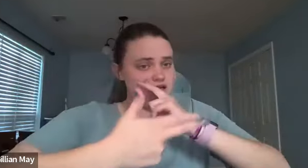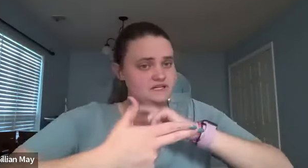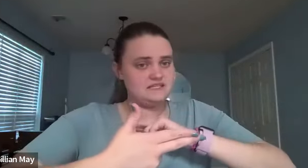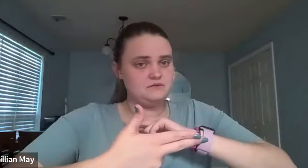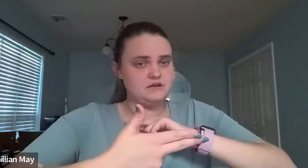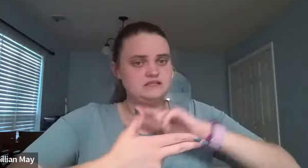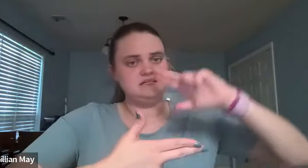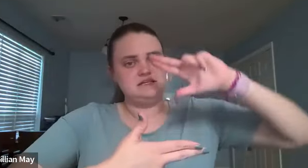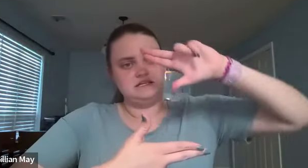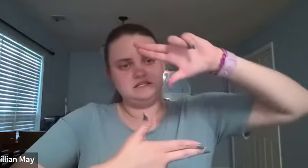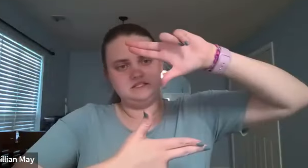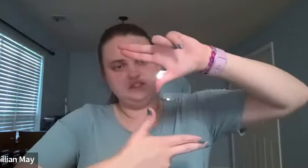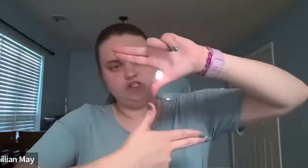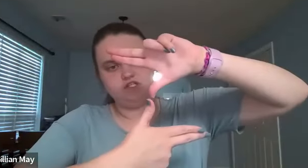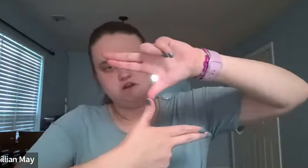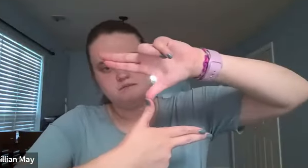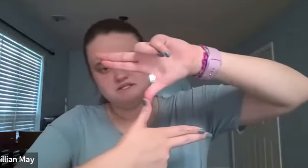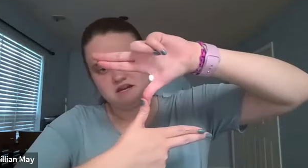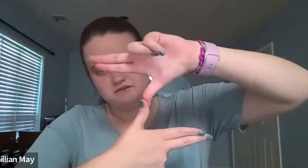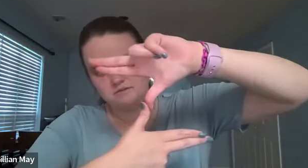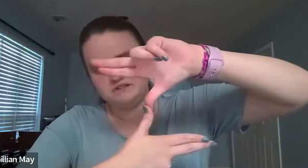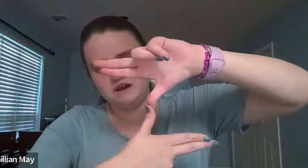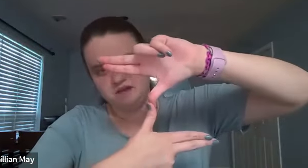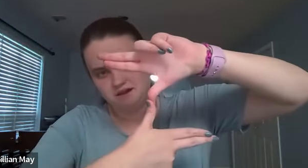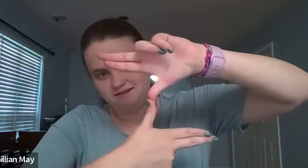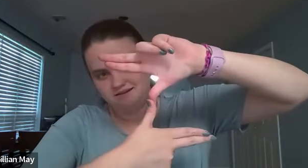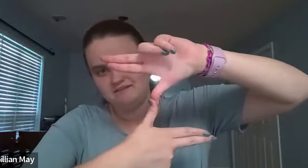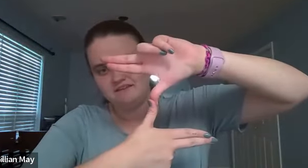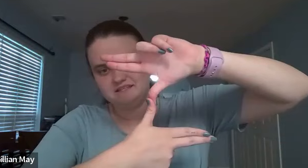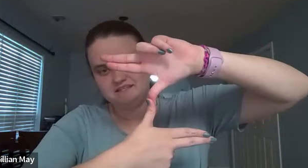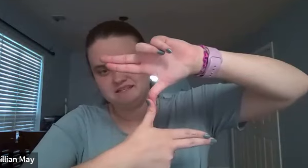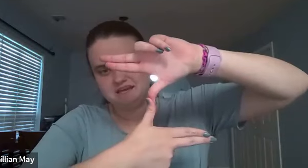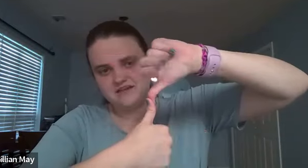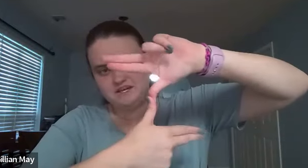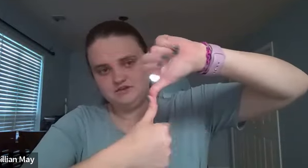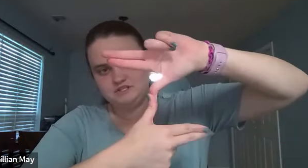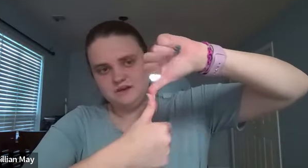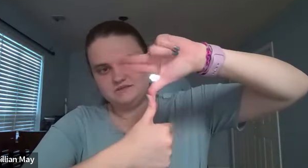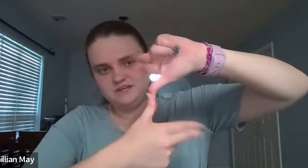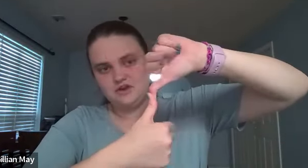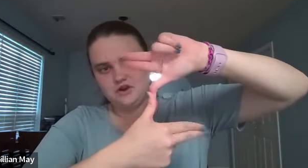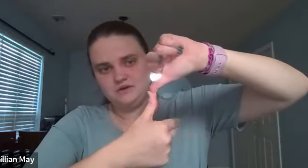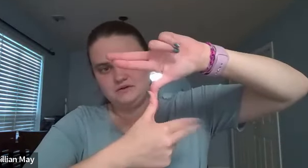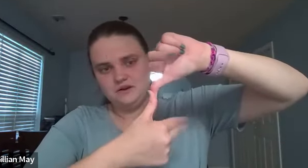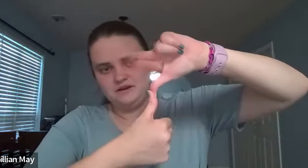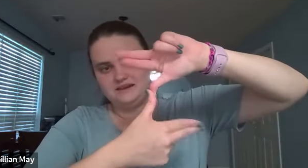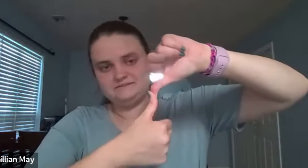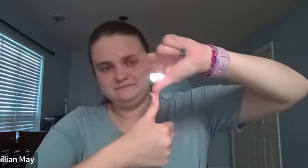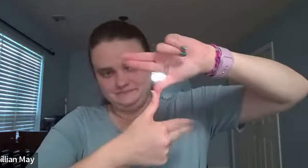Non-dominant sideways. Dominant's going to have your thumb on top. Yeah. Like this. And then you just bounce them together. Hurricane.